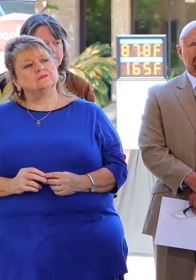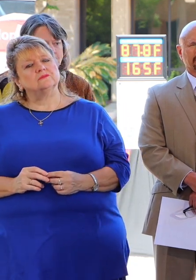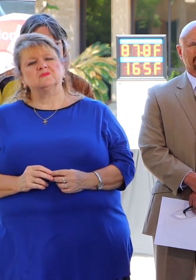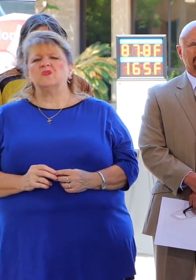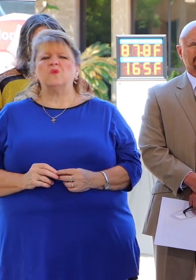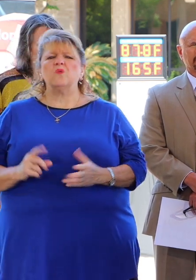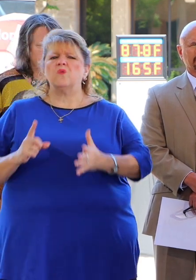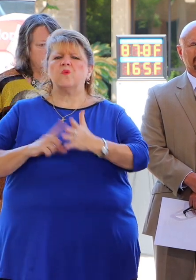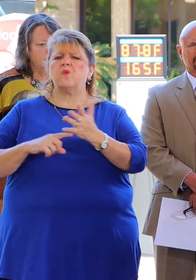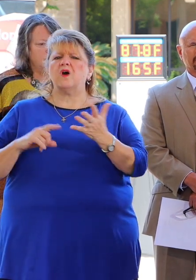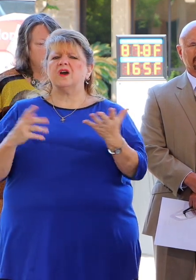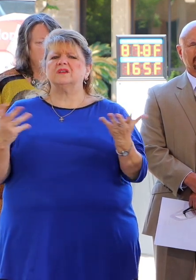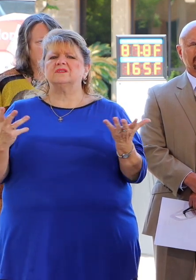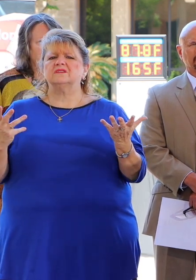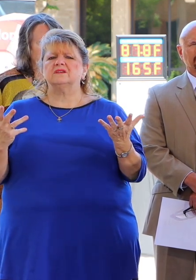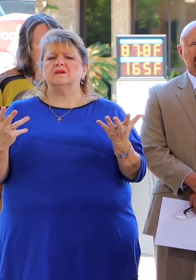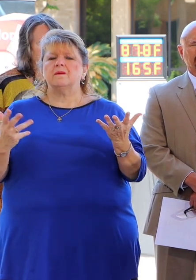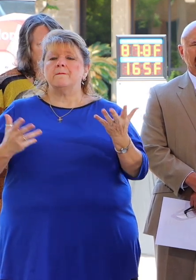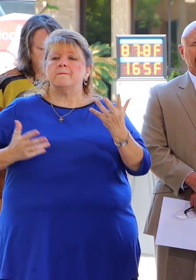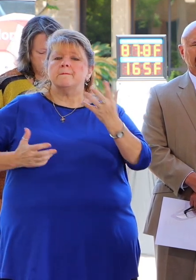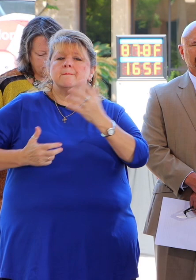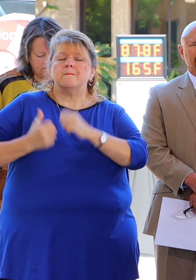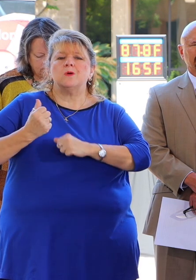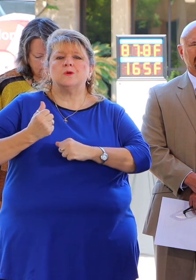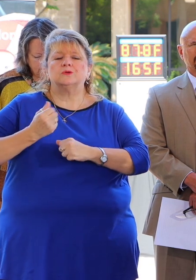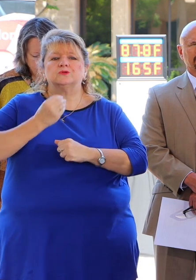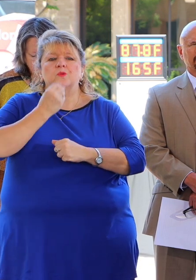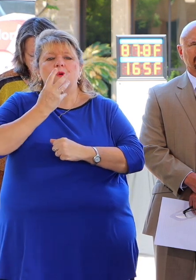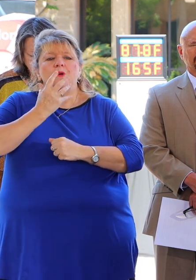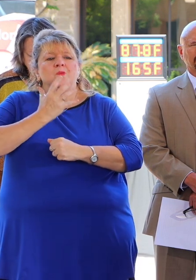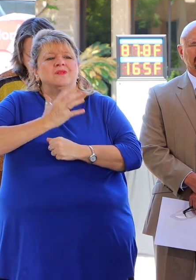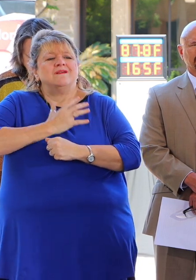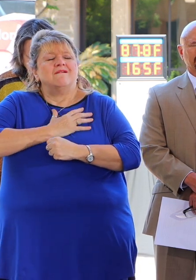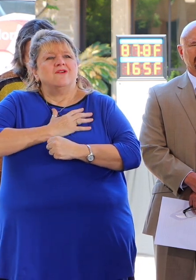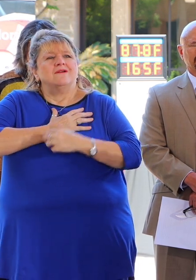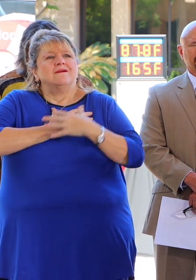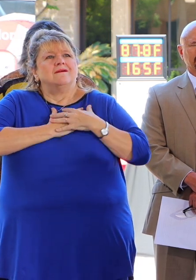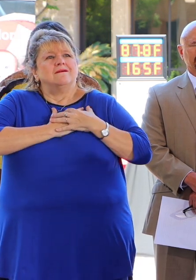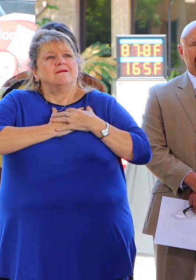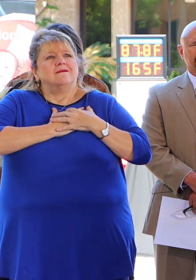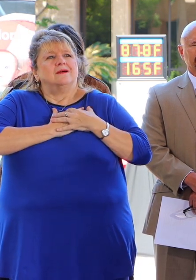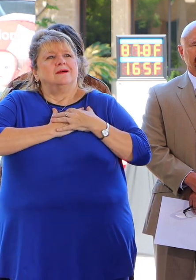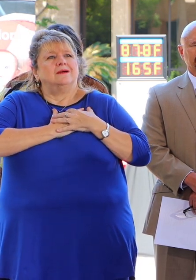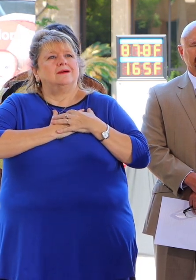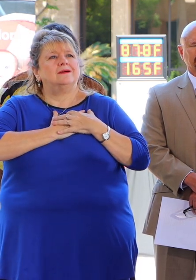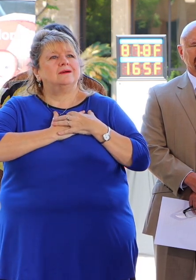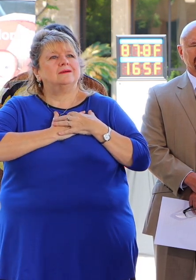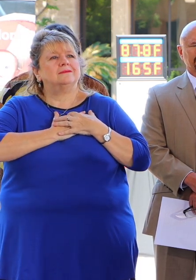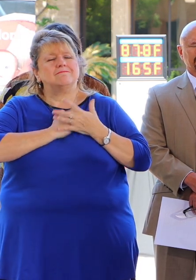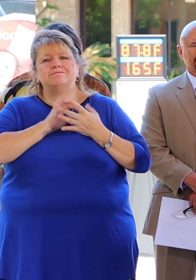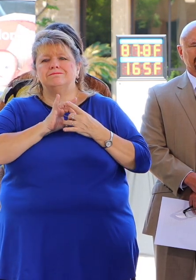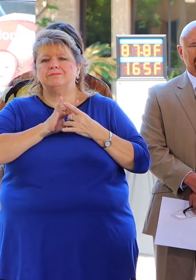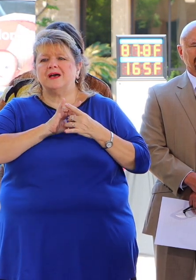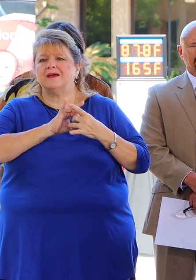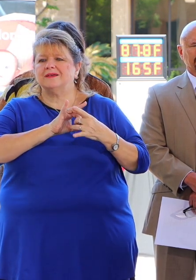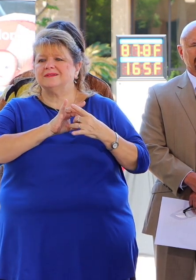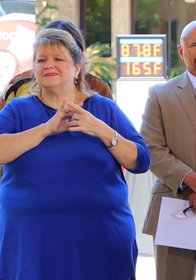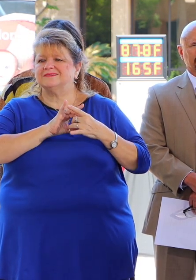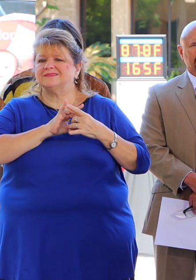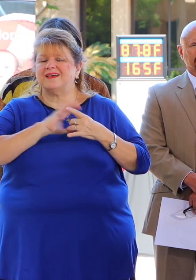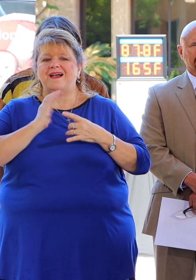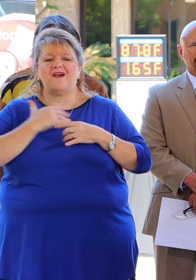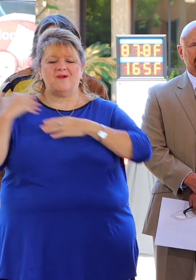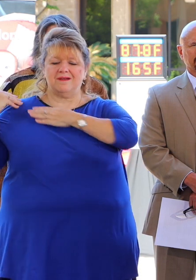What is it that lies most warmly against our hearts and binds together our